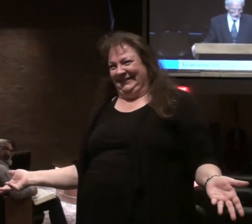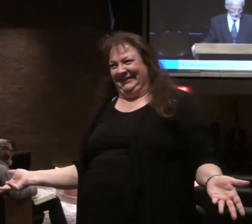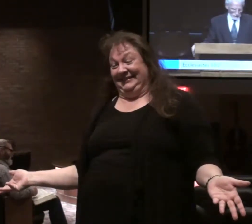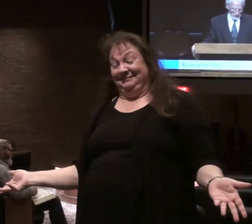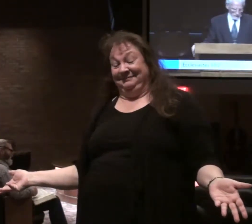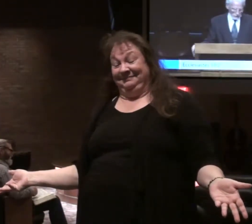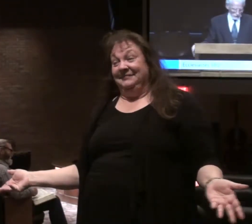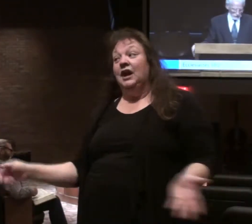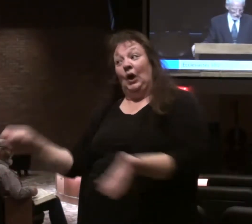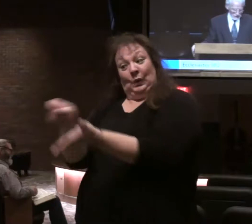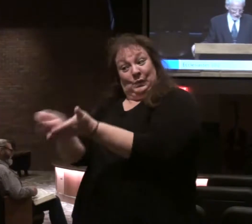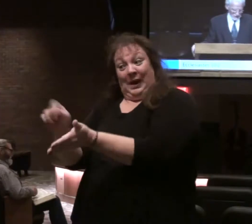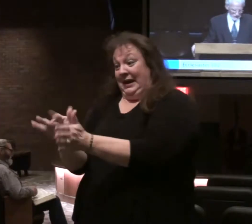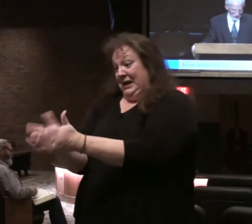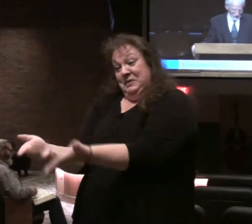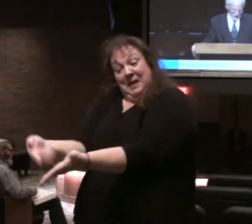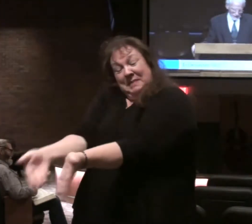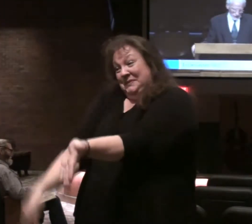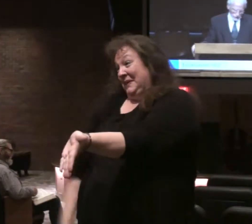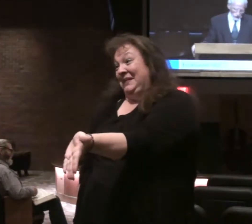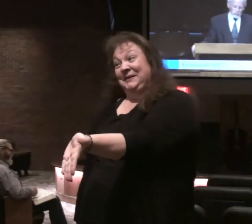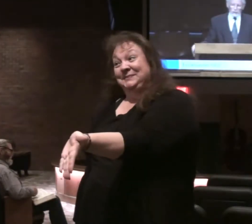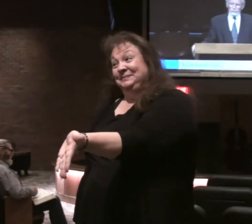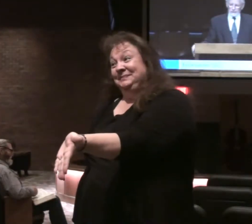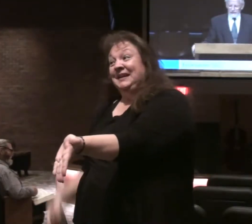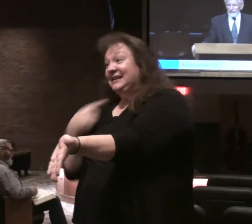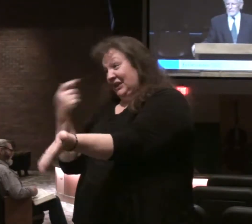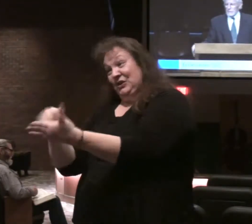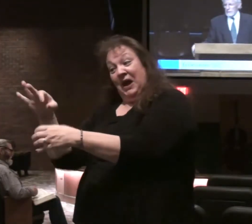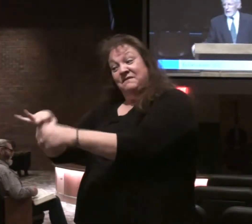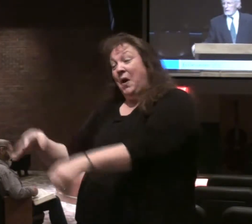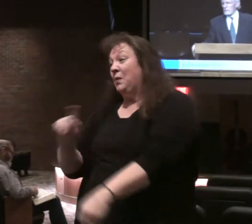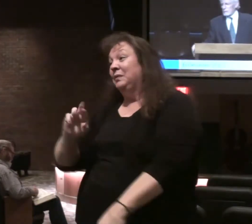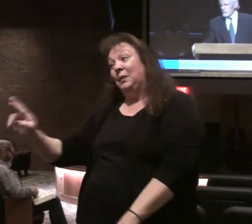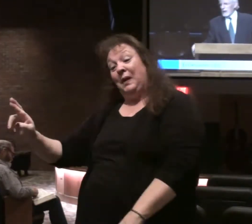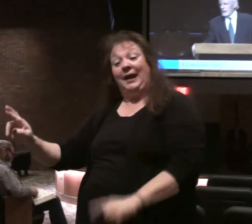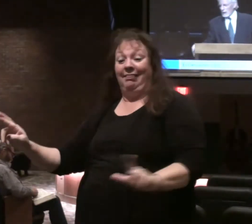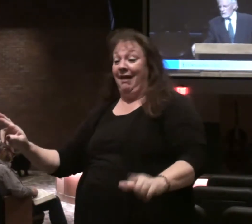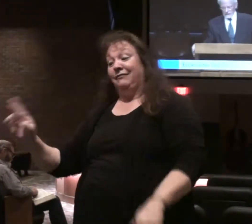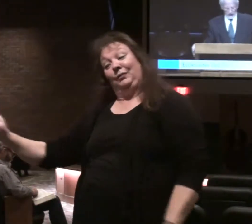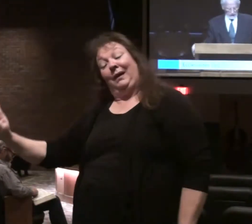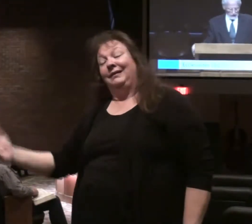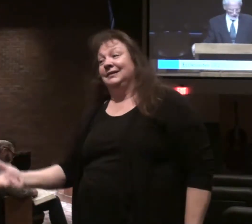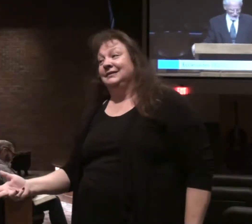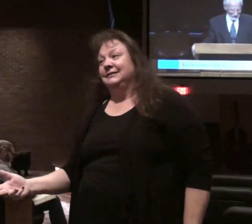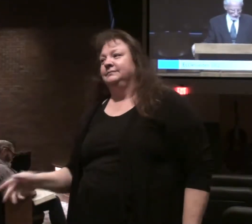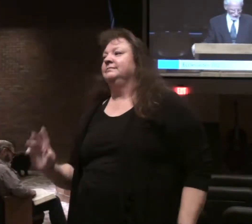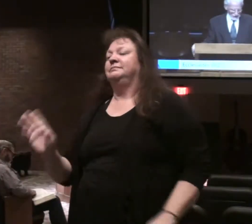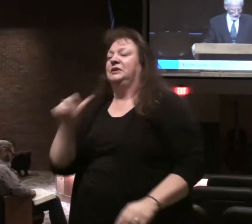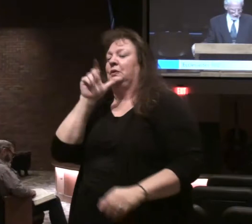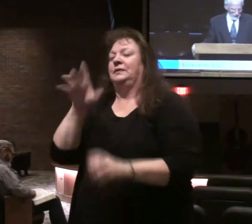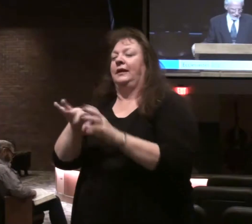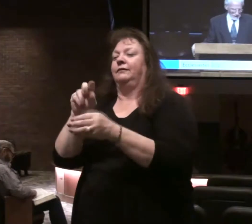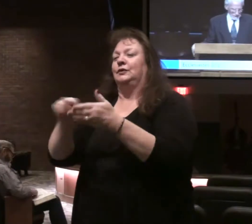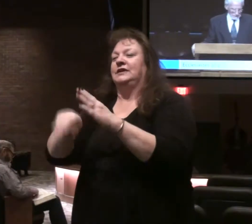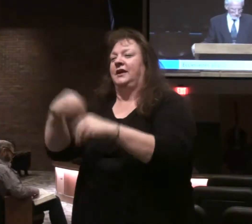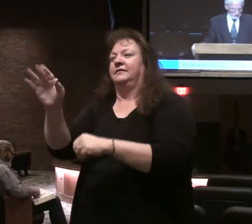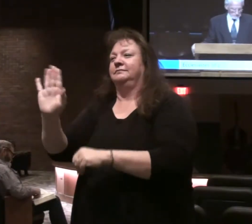Mark it in your Bibles. It also shows the danger of taking verses out of context.